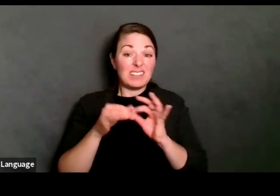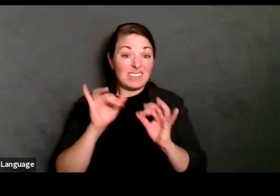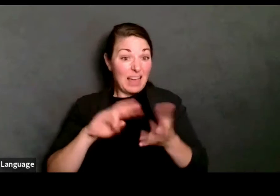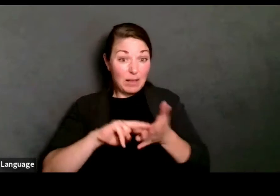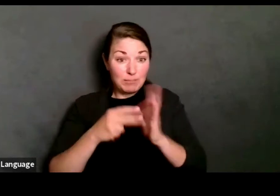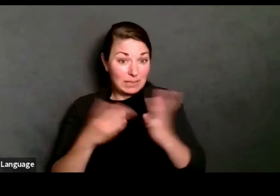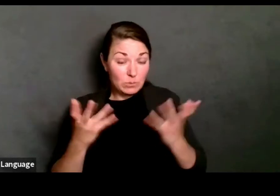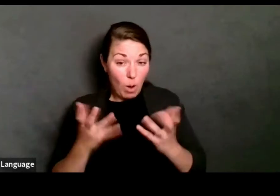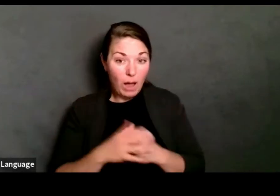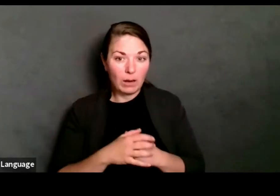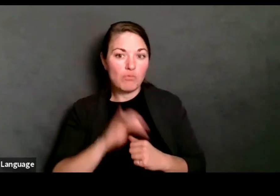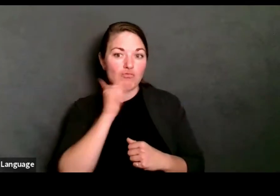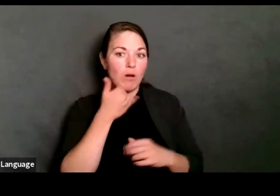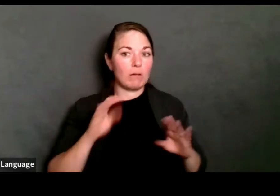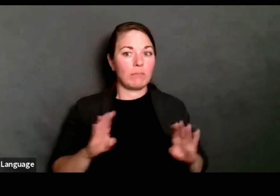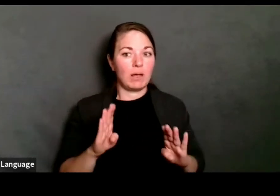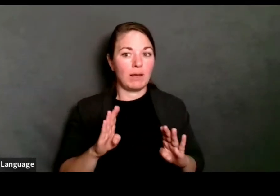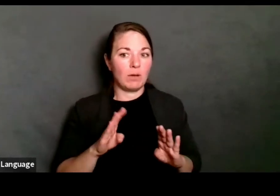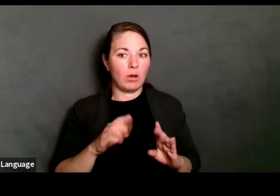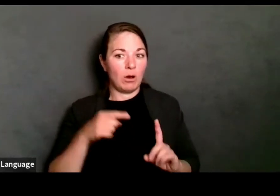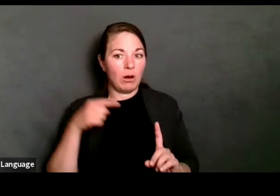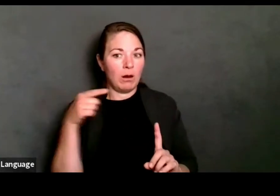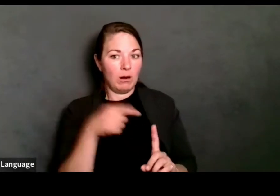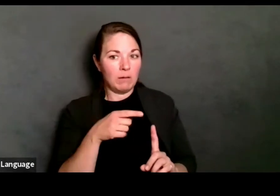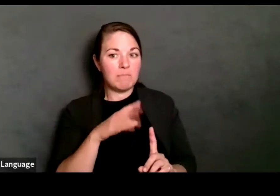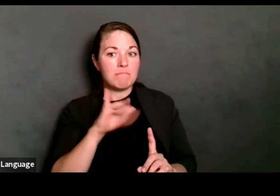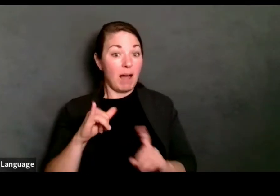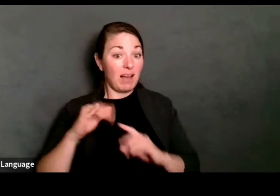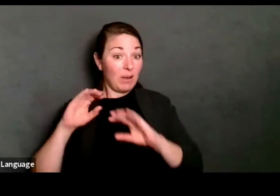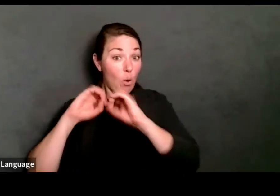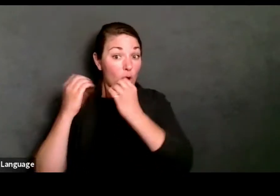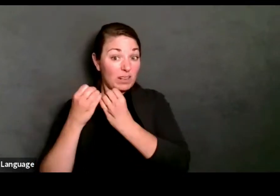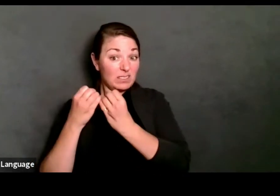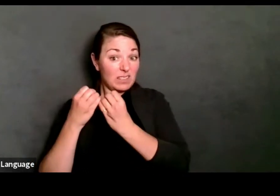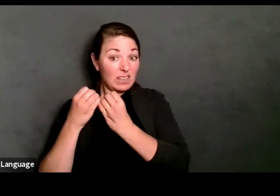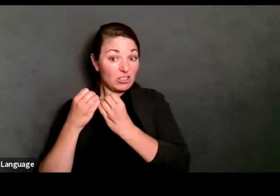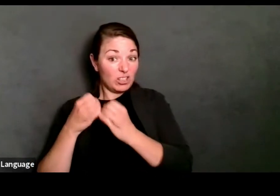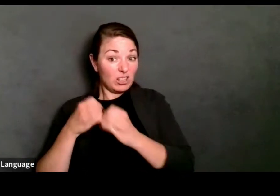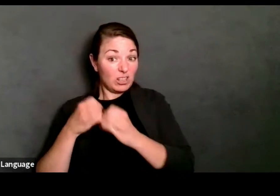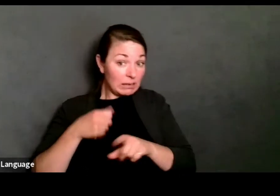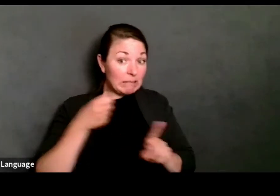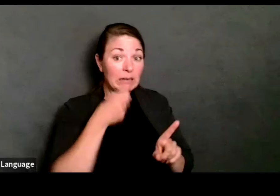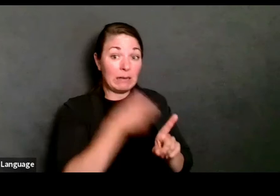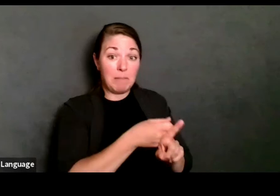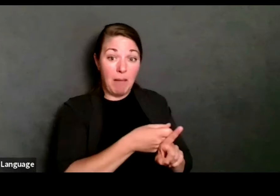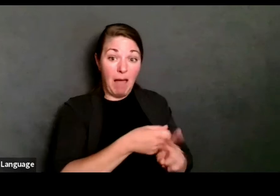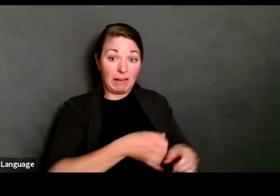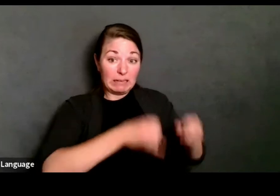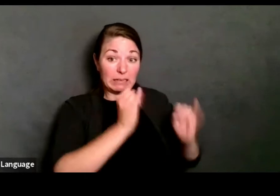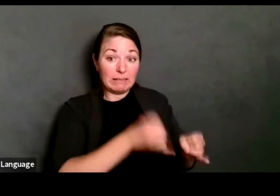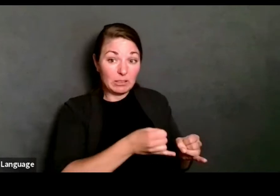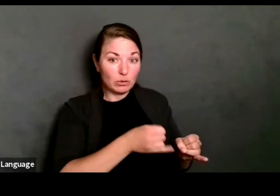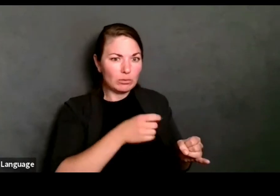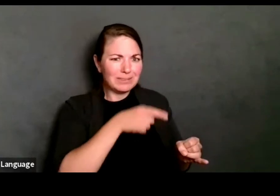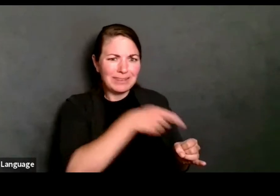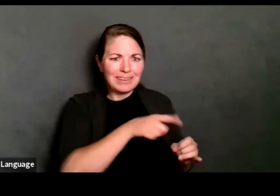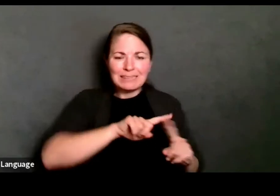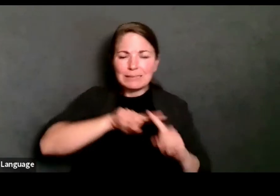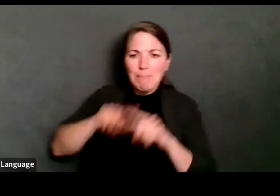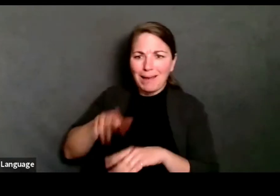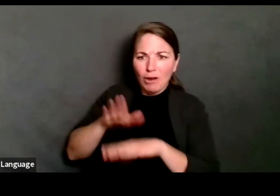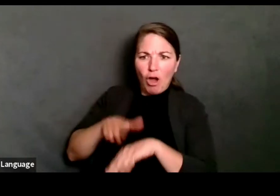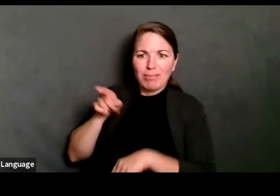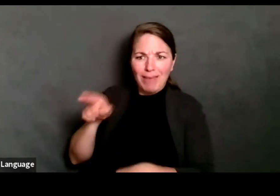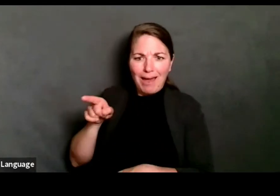an institution upon individuals dependent on that institution, including failure to prevent or respond supportively